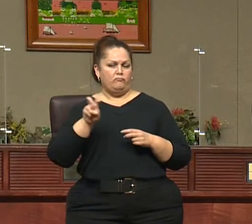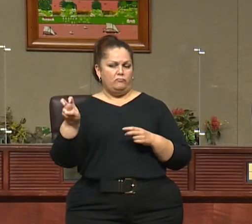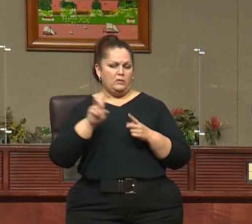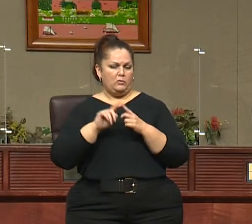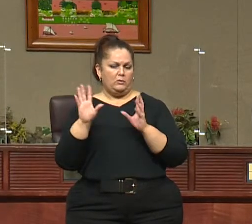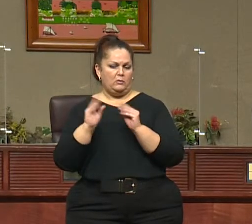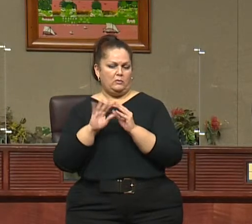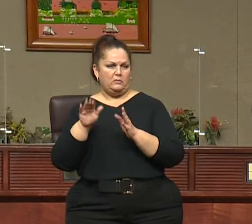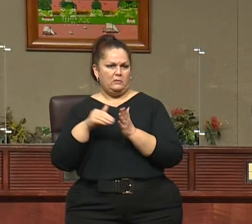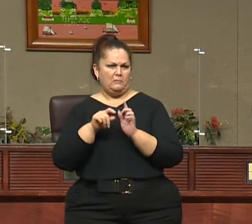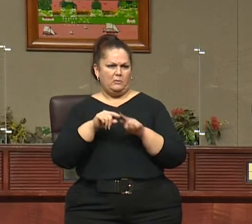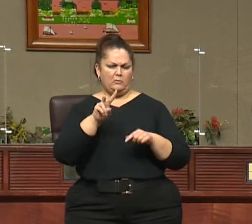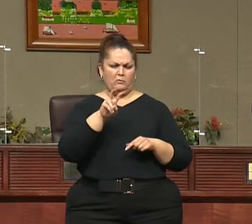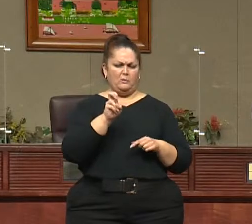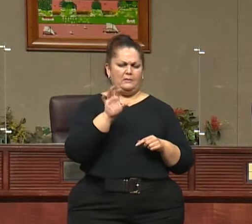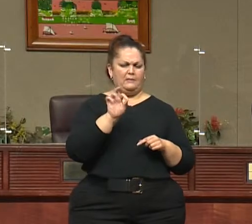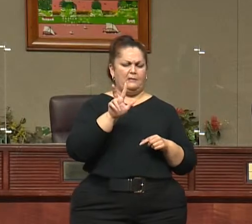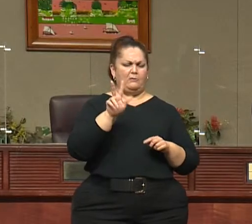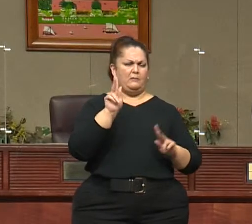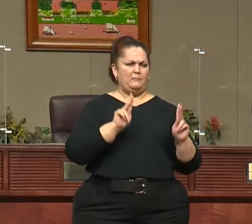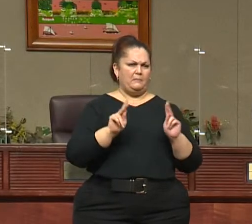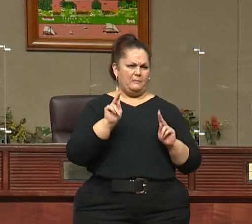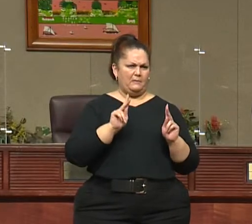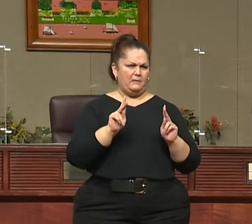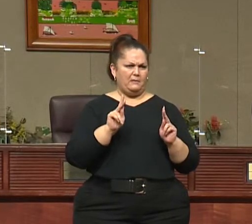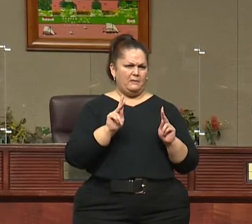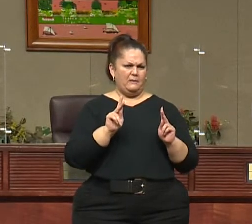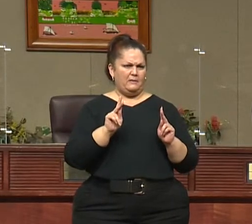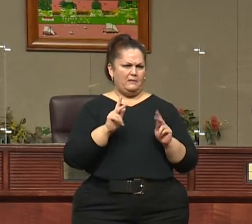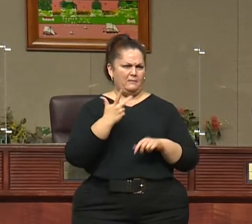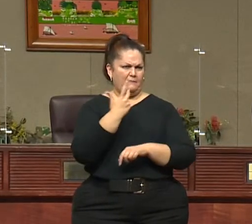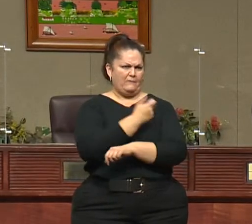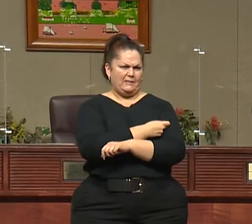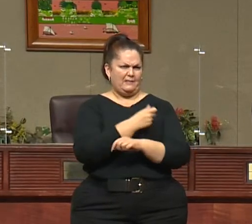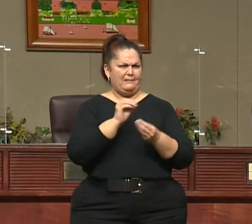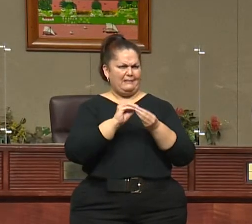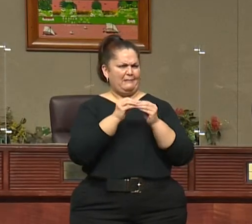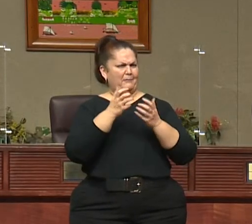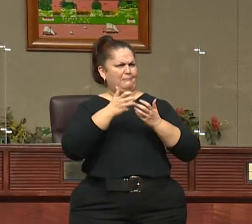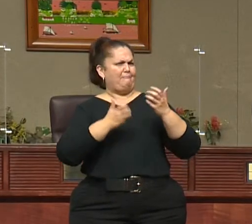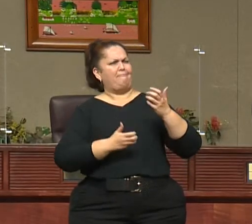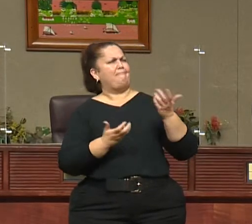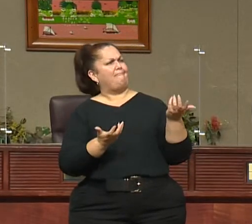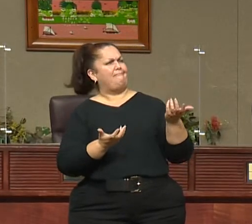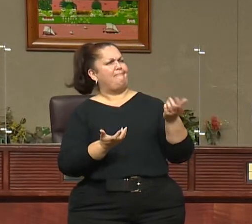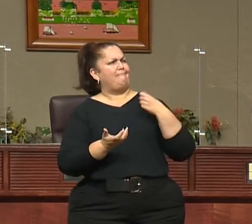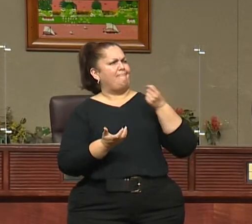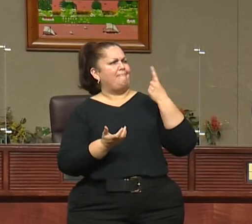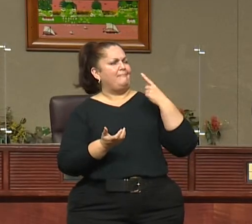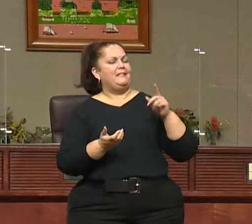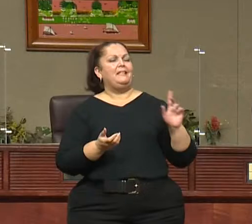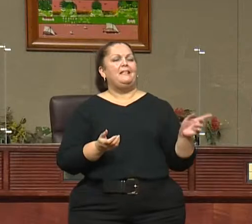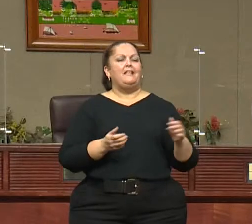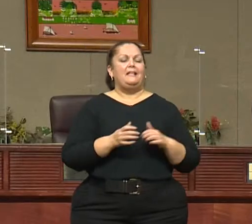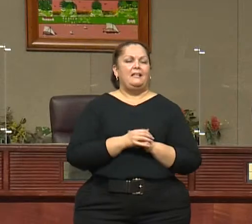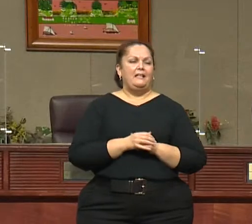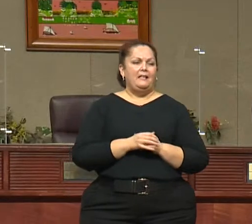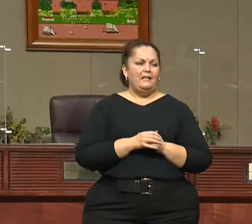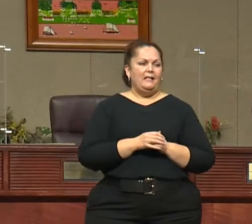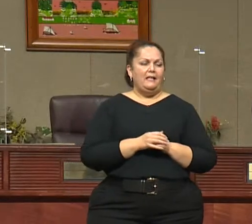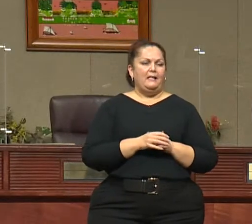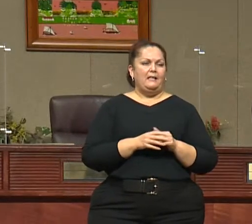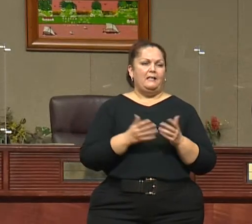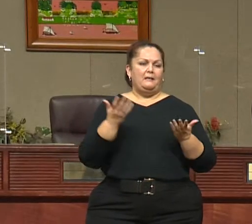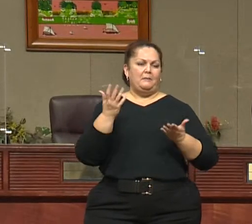only 293 people vaccinated. What happened? I think they were